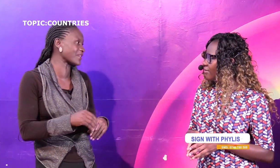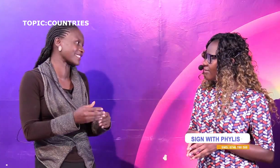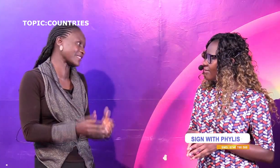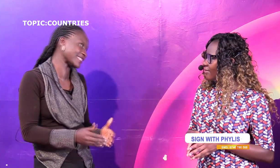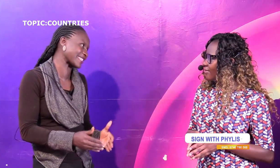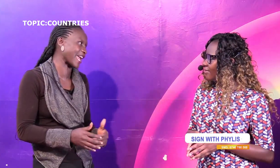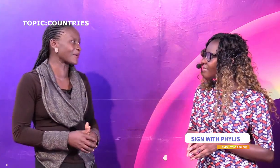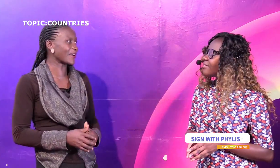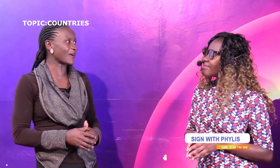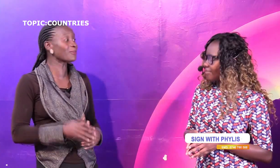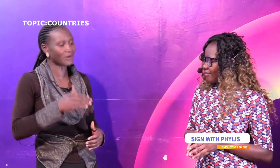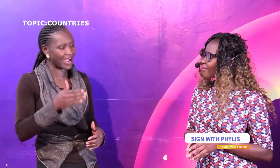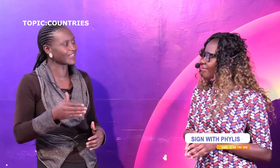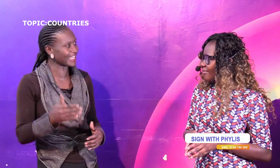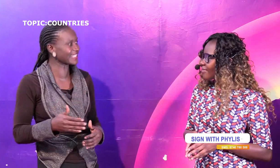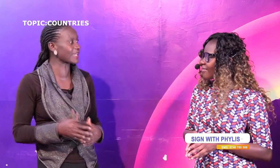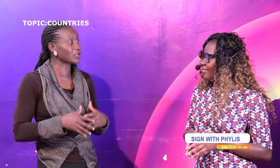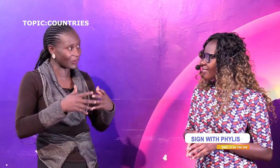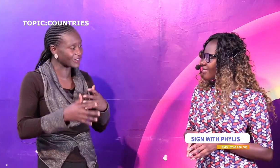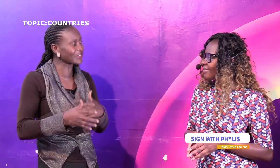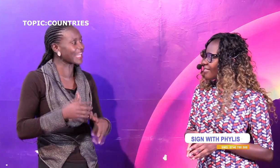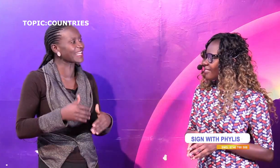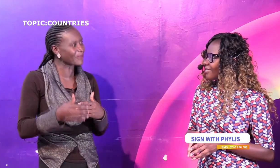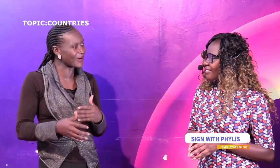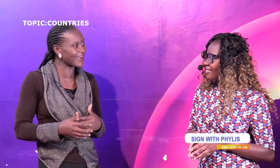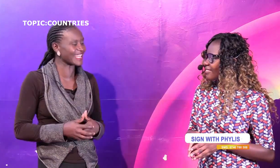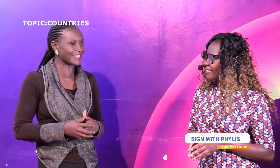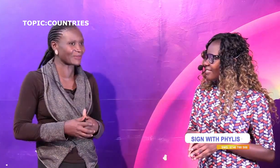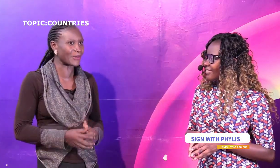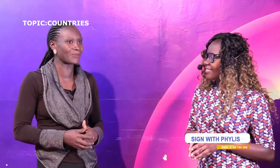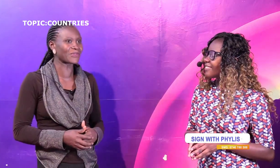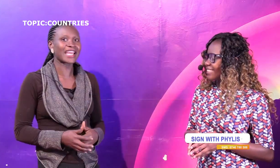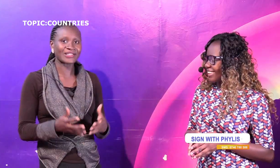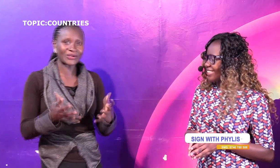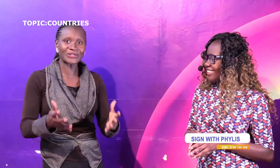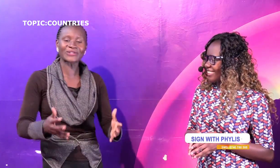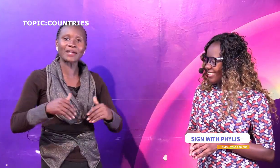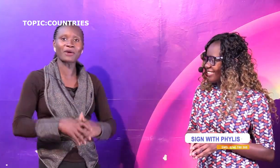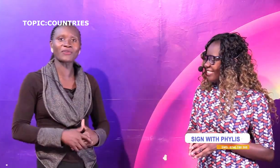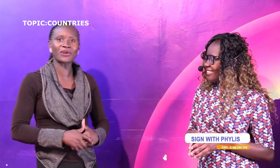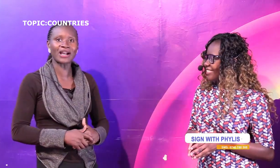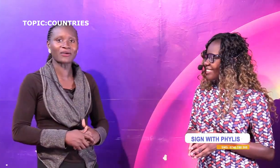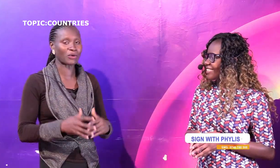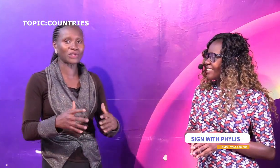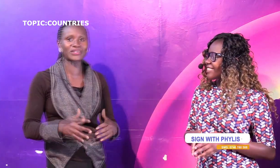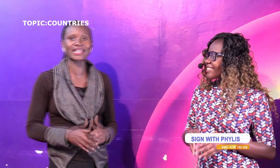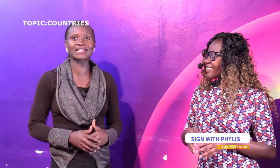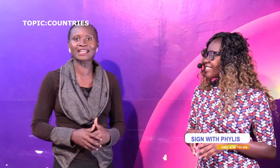this time. Hope we'll have the next time that we'll continue learning more and more. Yes. So today, my viewer, we are going to start with